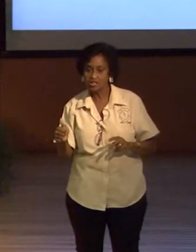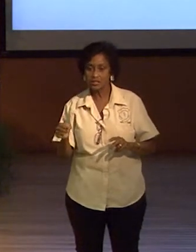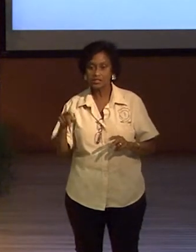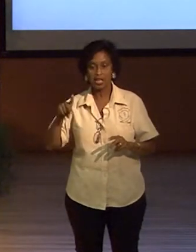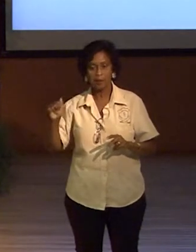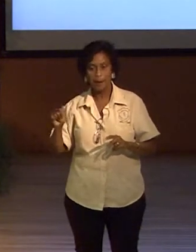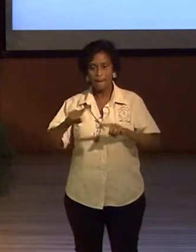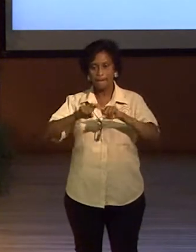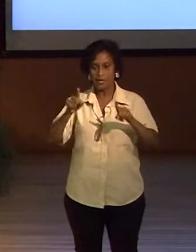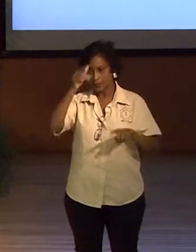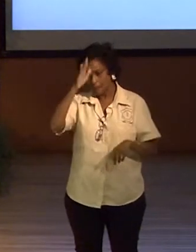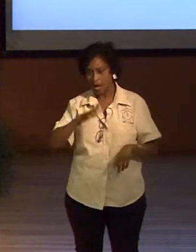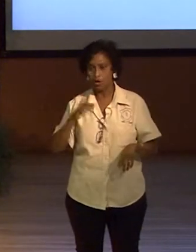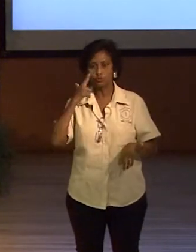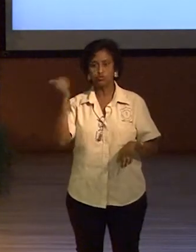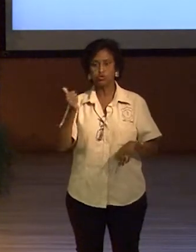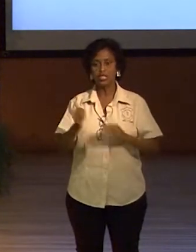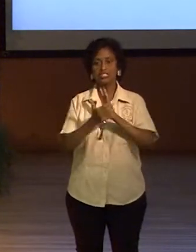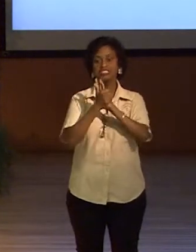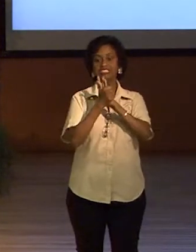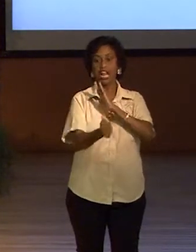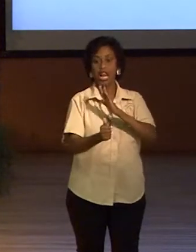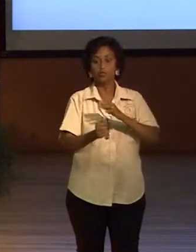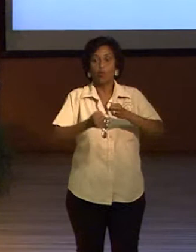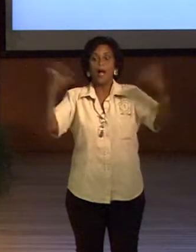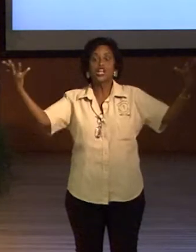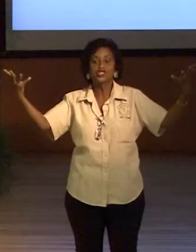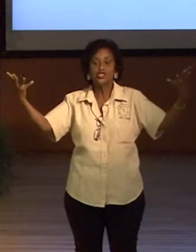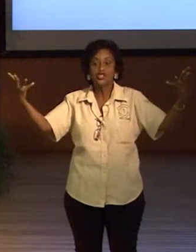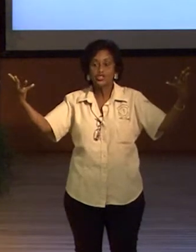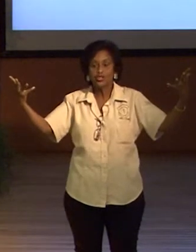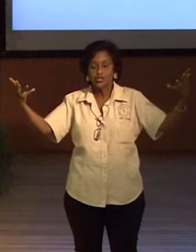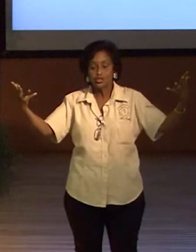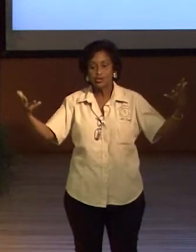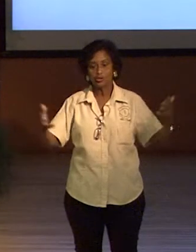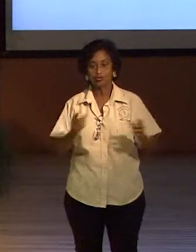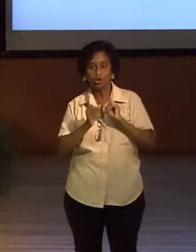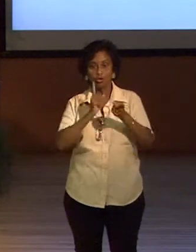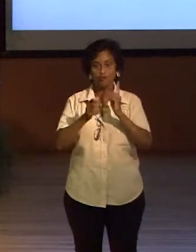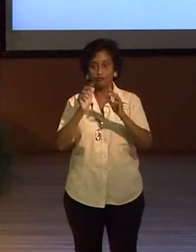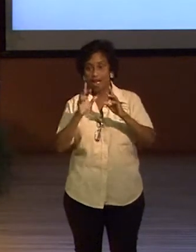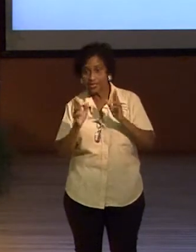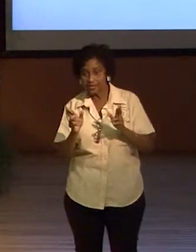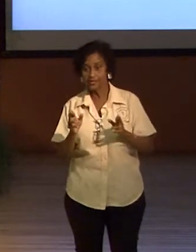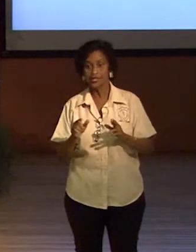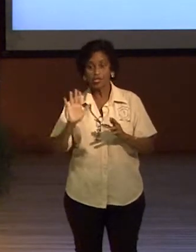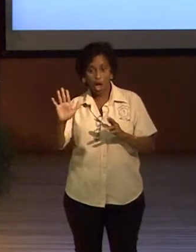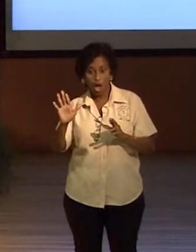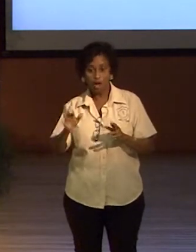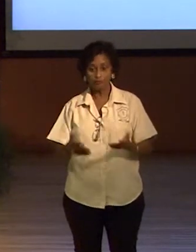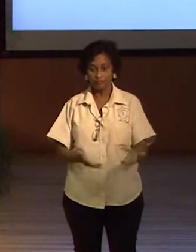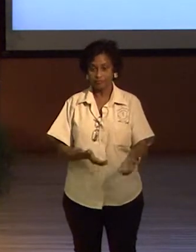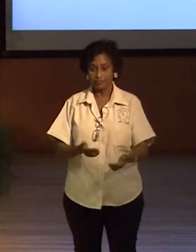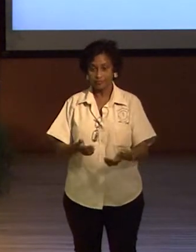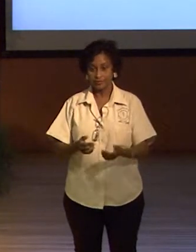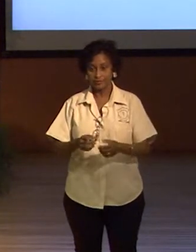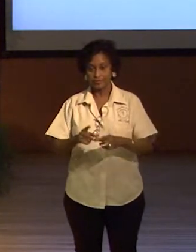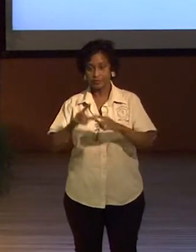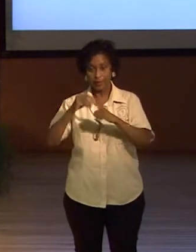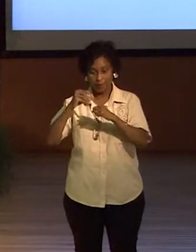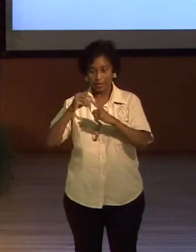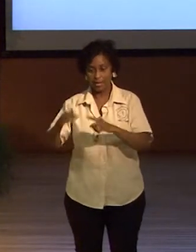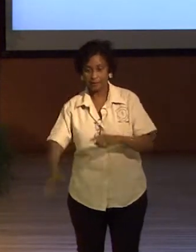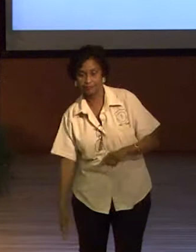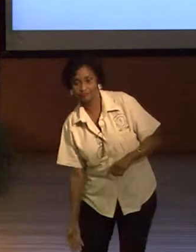abled, because they said the acquisition of his blades with which he runs and led to him